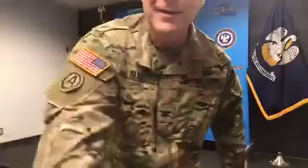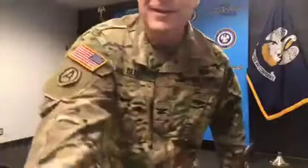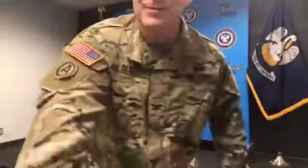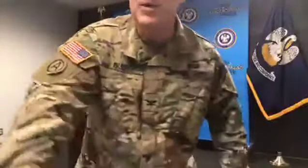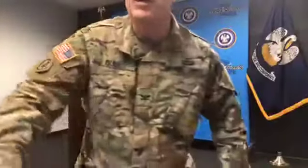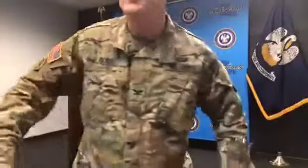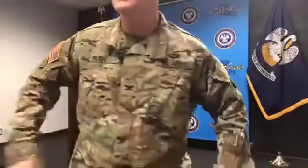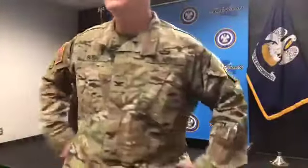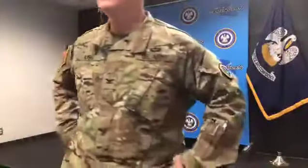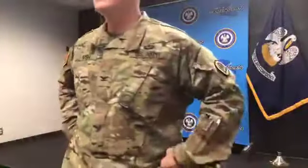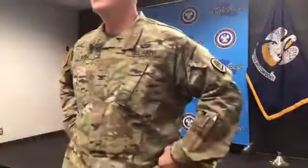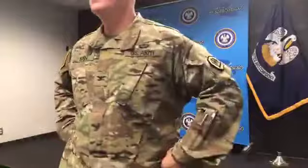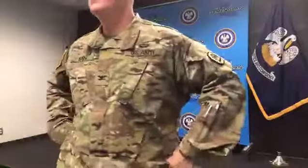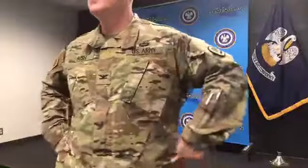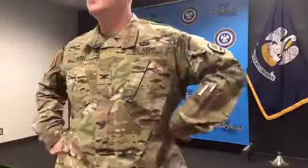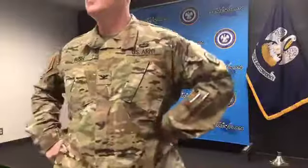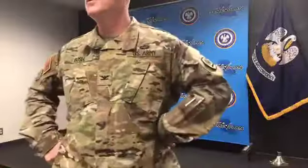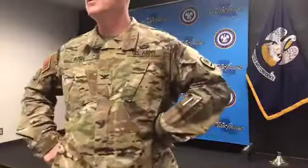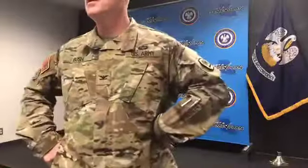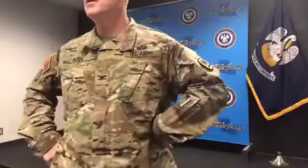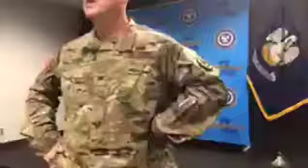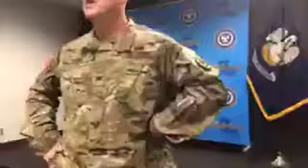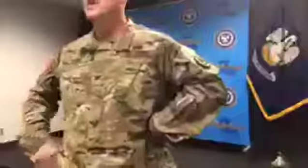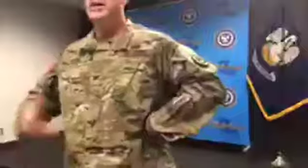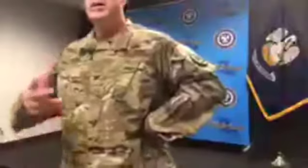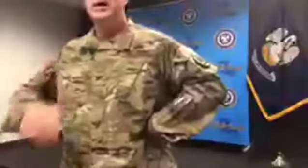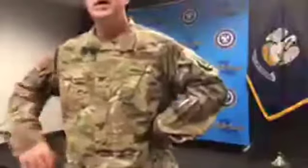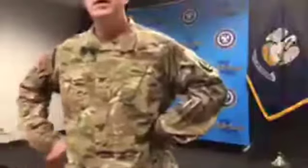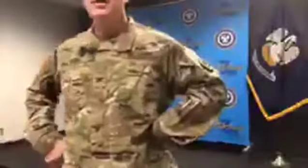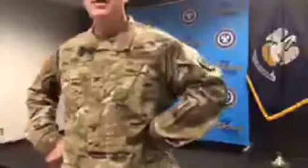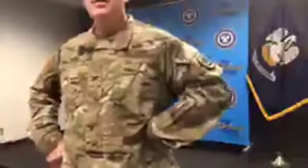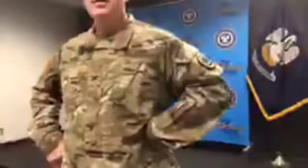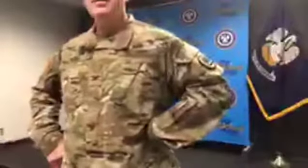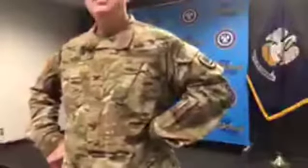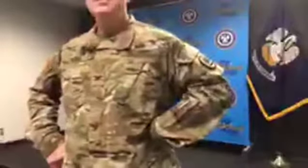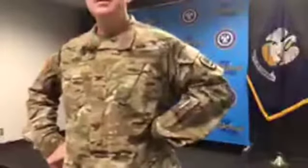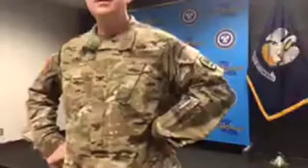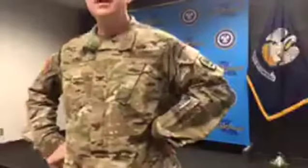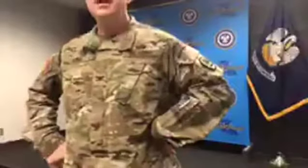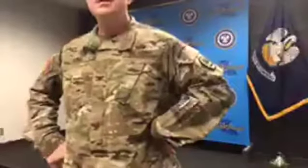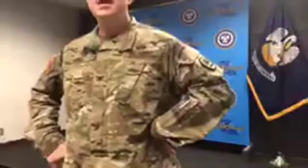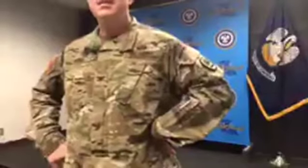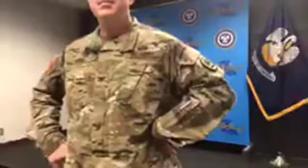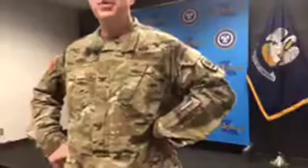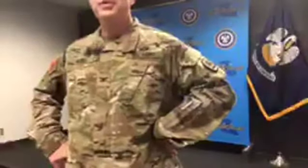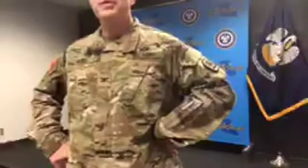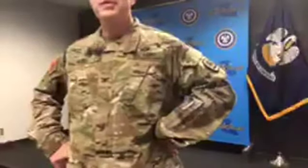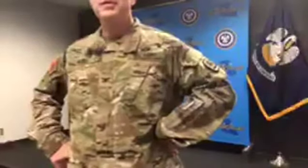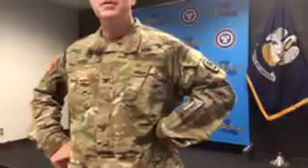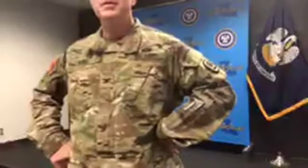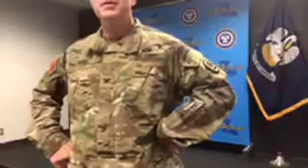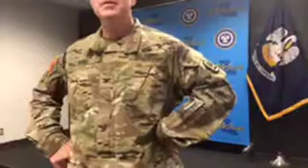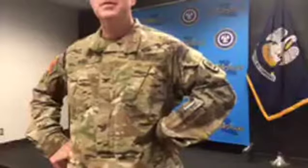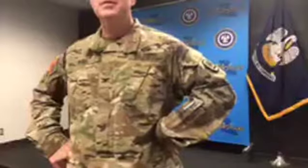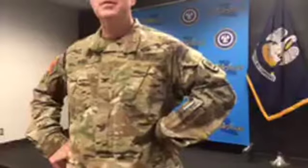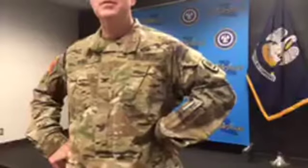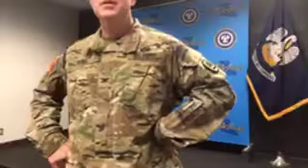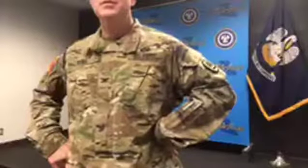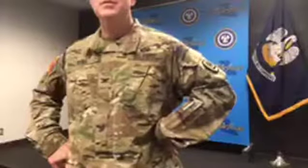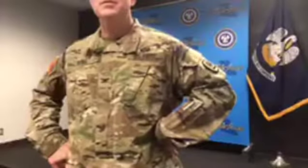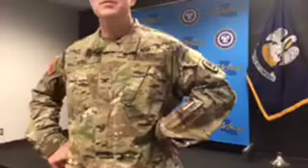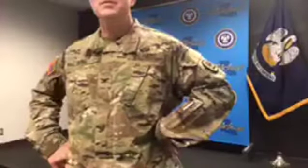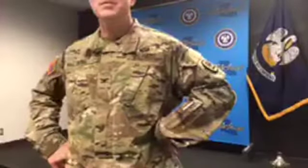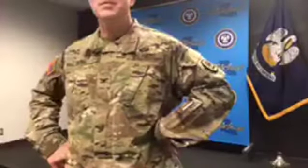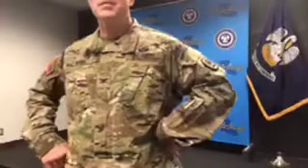Bush. WBLA. She's going to be the one interviewing. Okay, yeah. He's kind of perfect for, because he can sort of